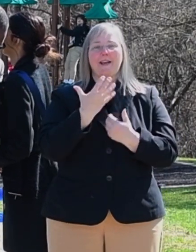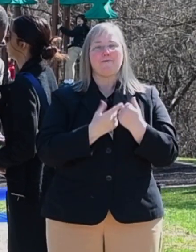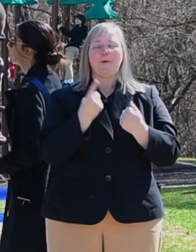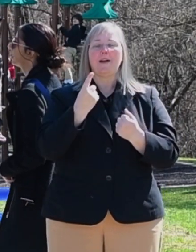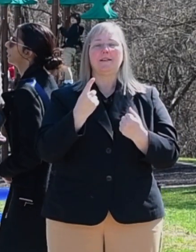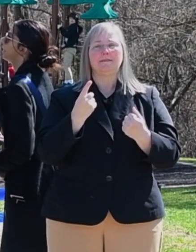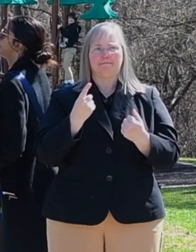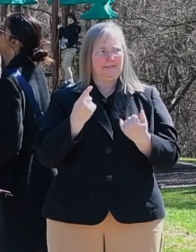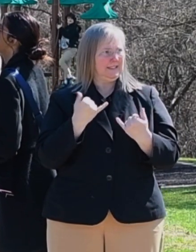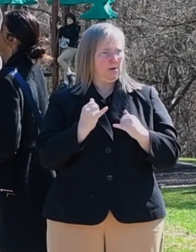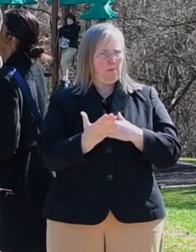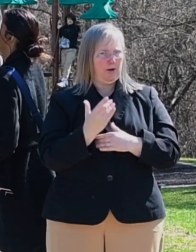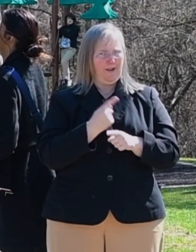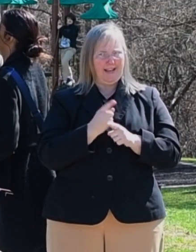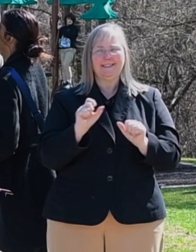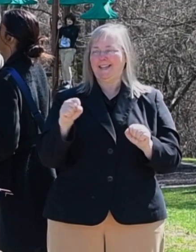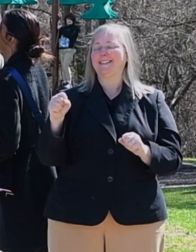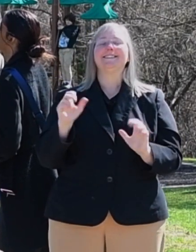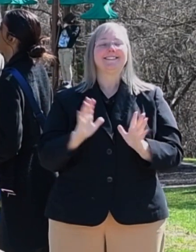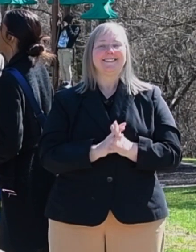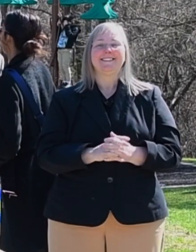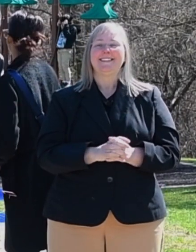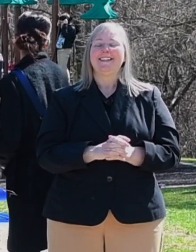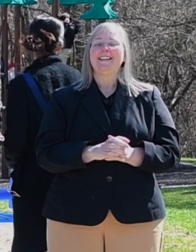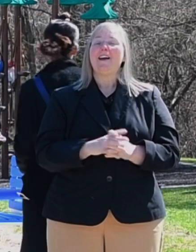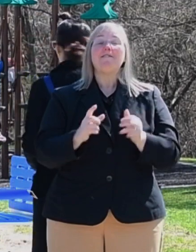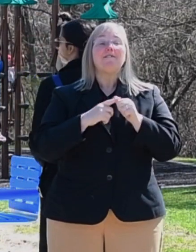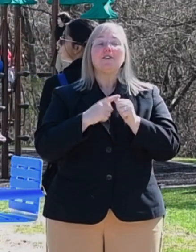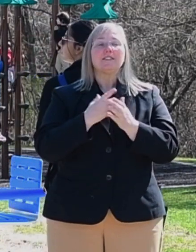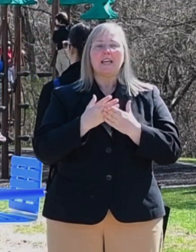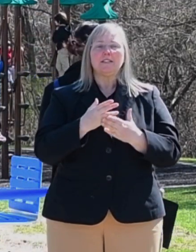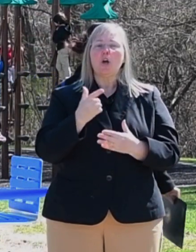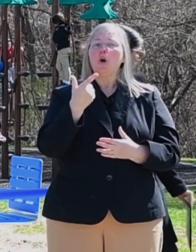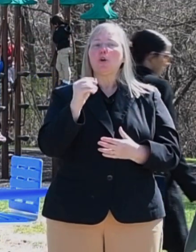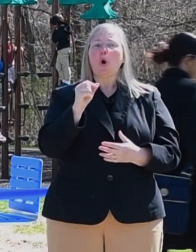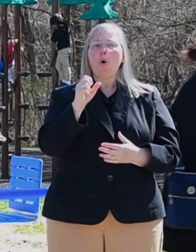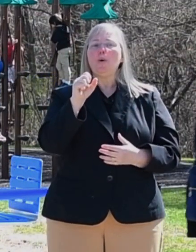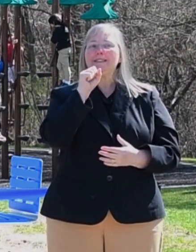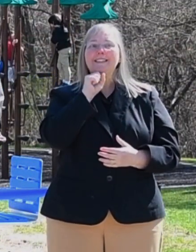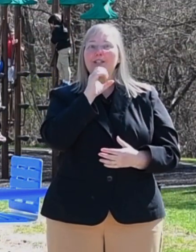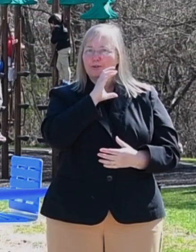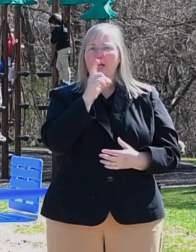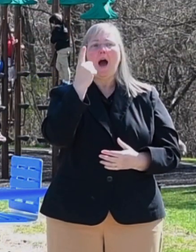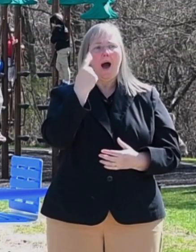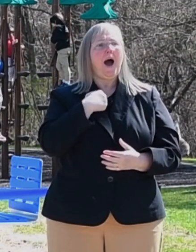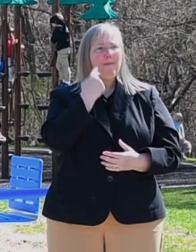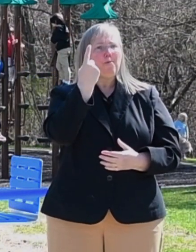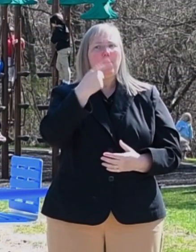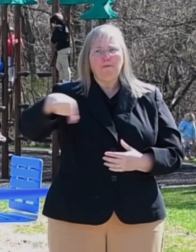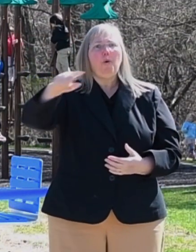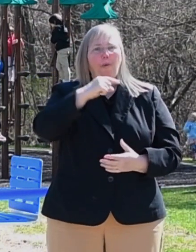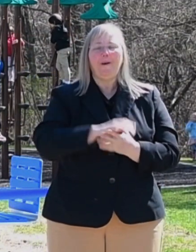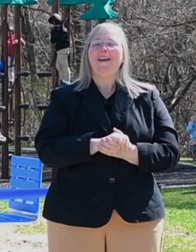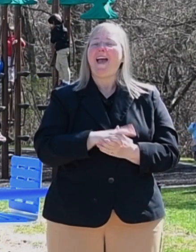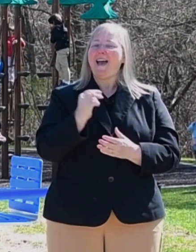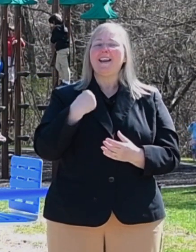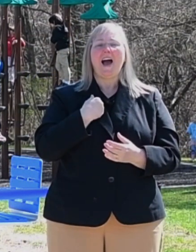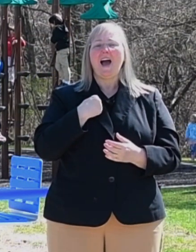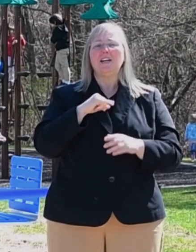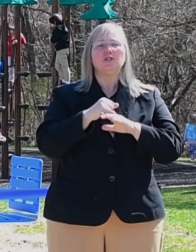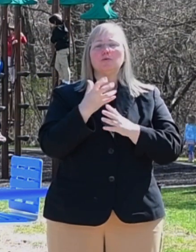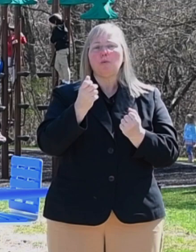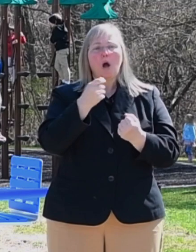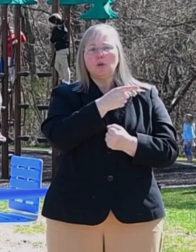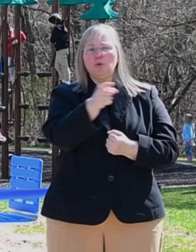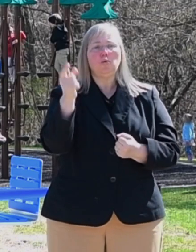everyone. It is still morning, right? Yeah. First of all, go seniors. I'm one of you. And I just want you to